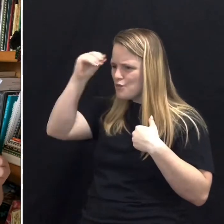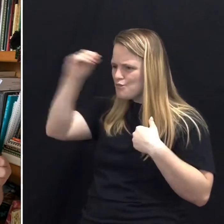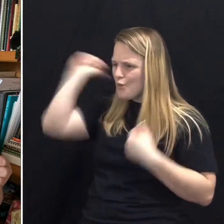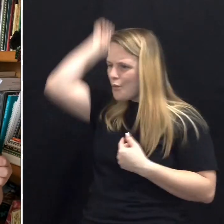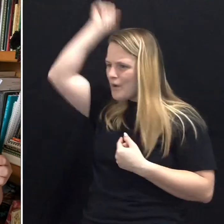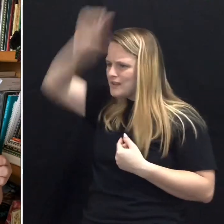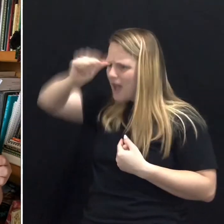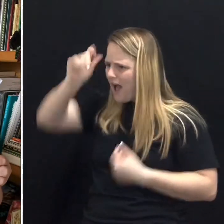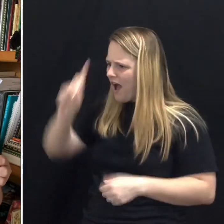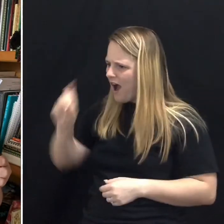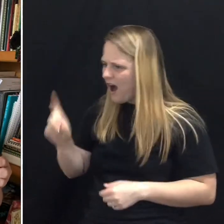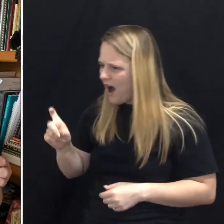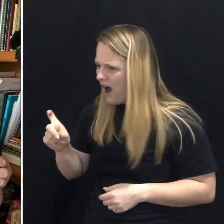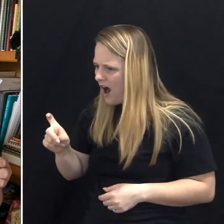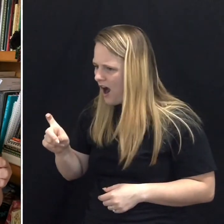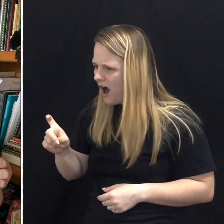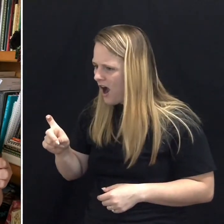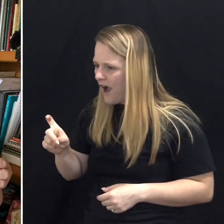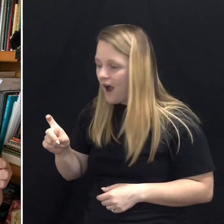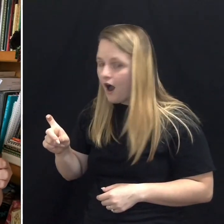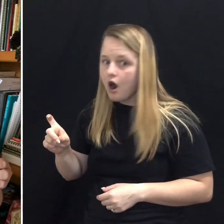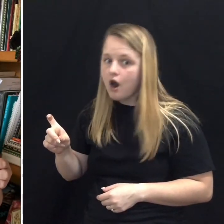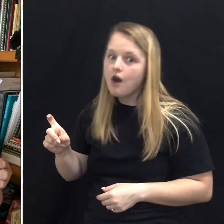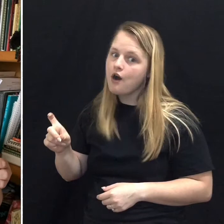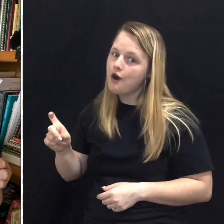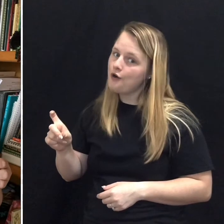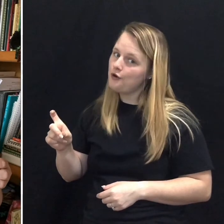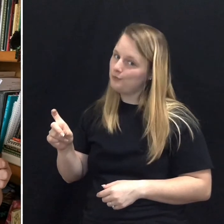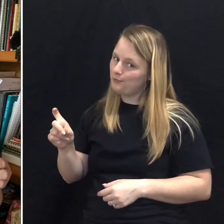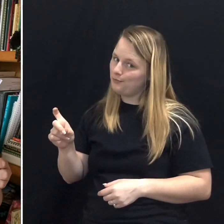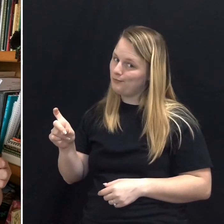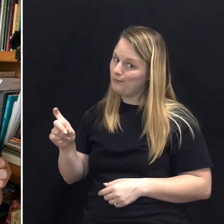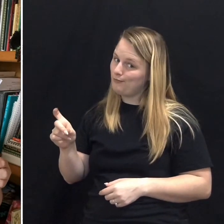with Alan's hat?"